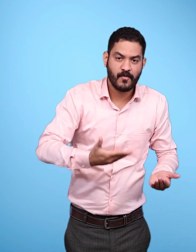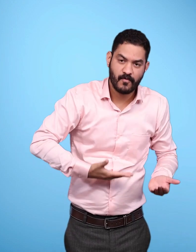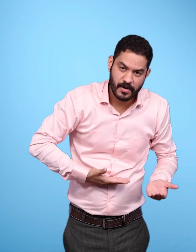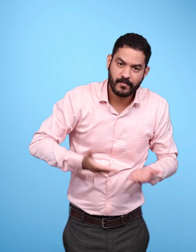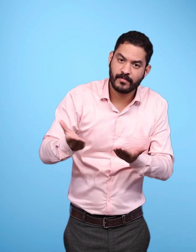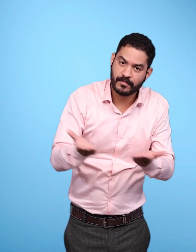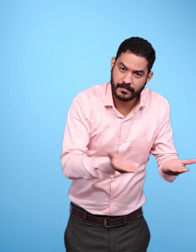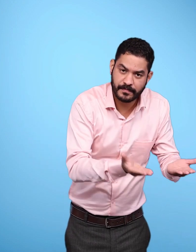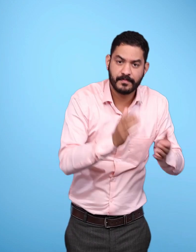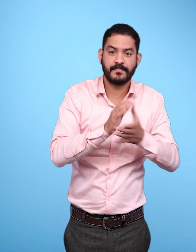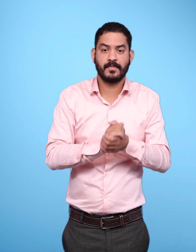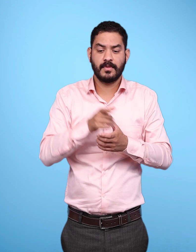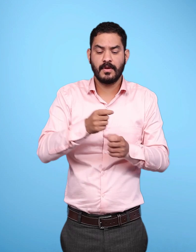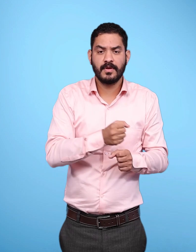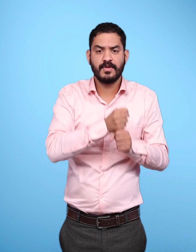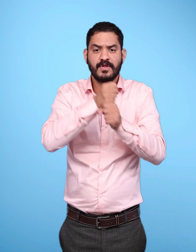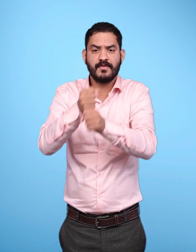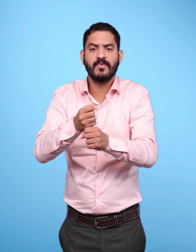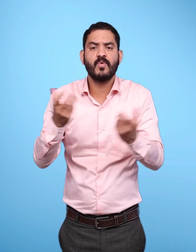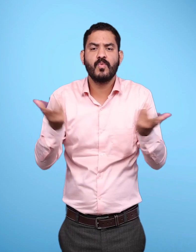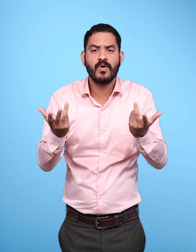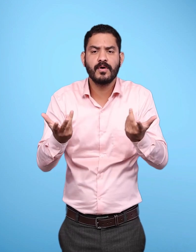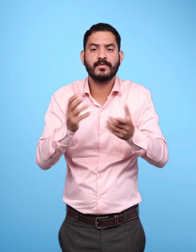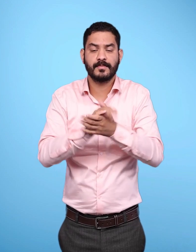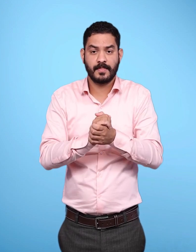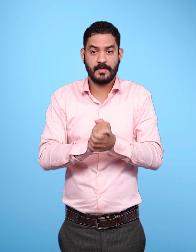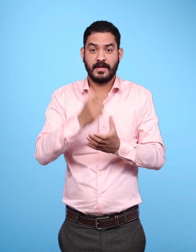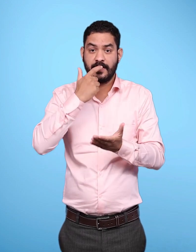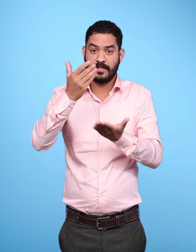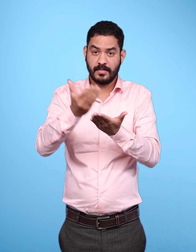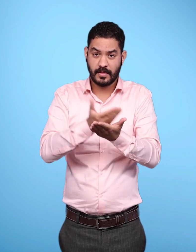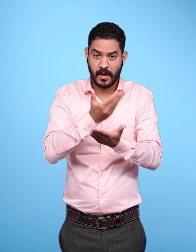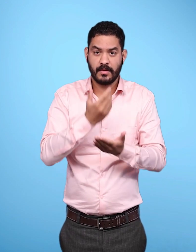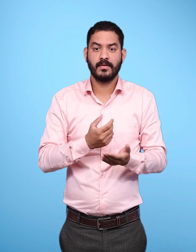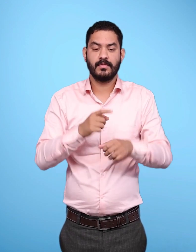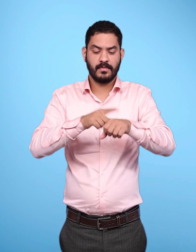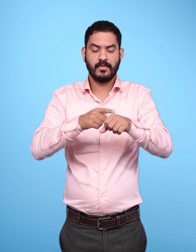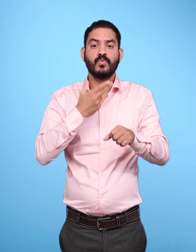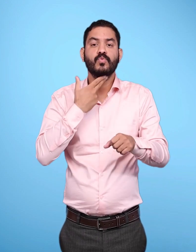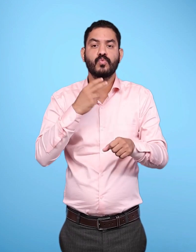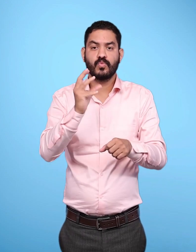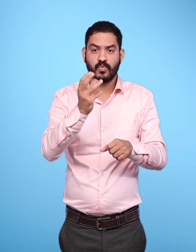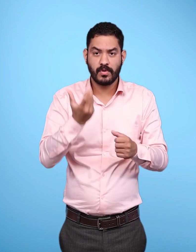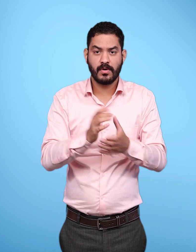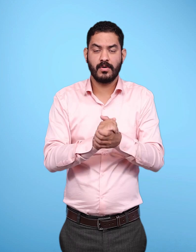Villagers had to provide hospitality along the way. They came with gifts of curds, gur, and